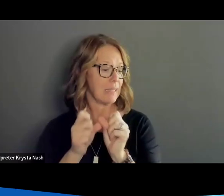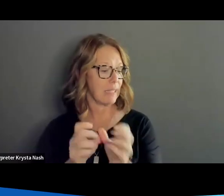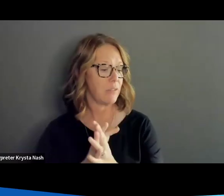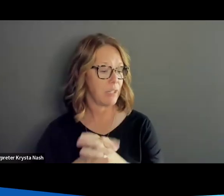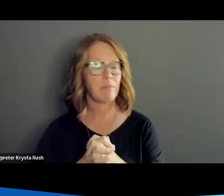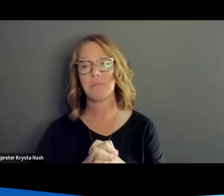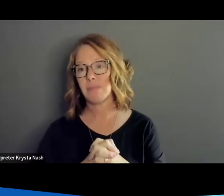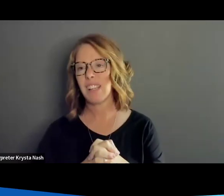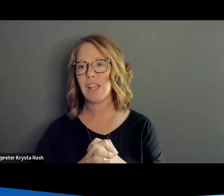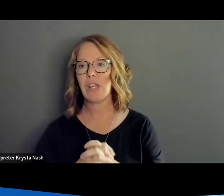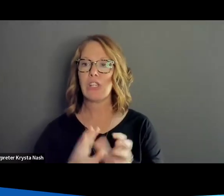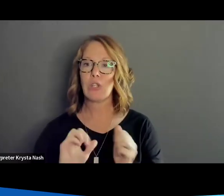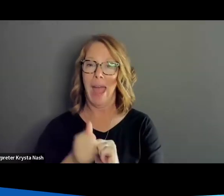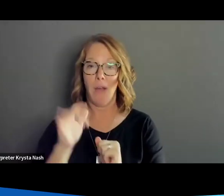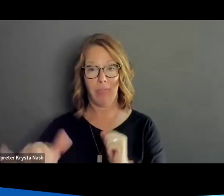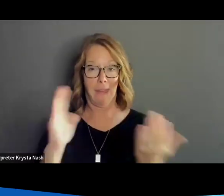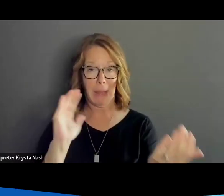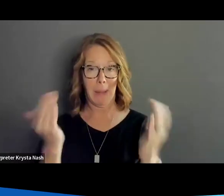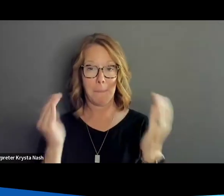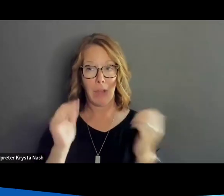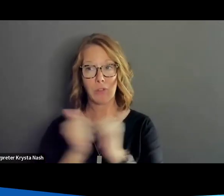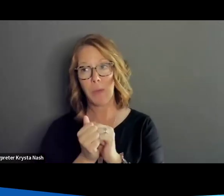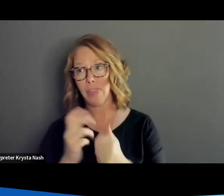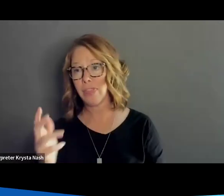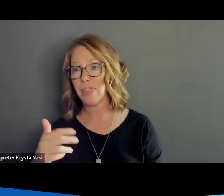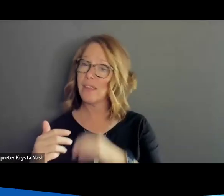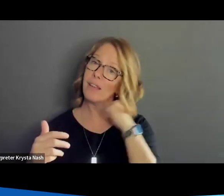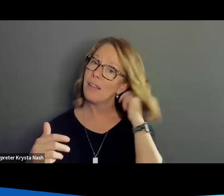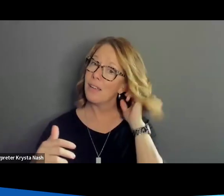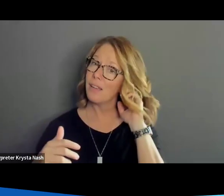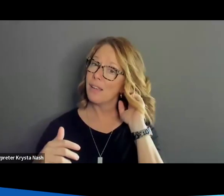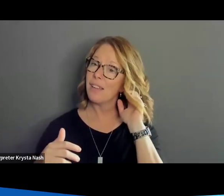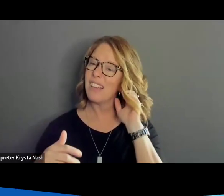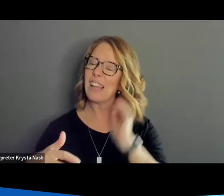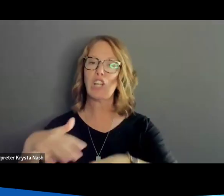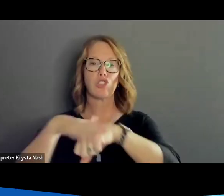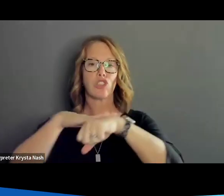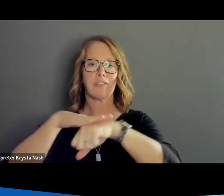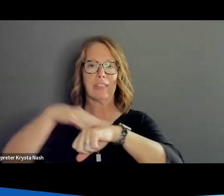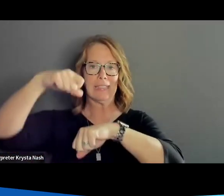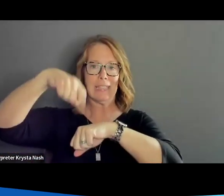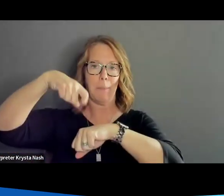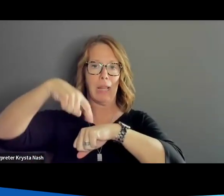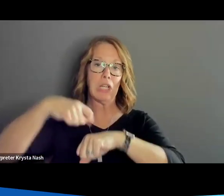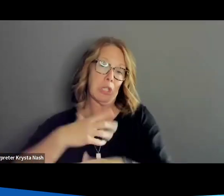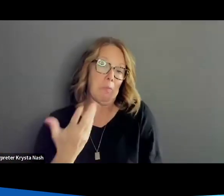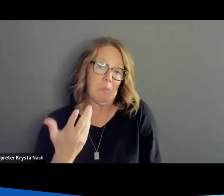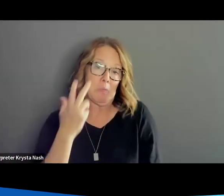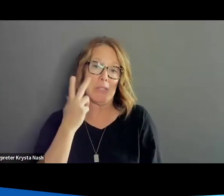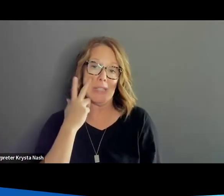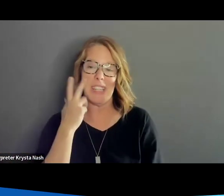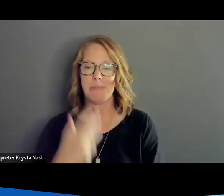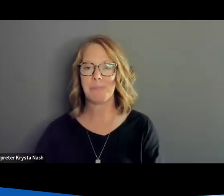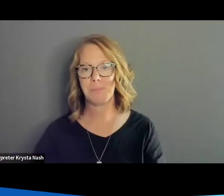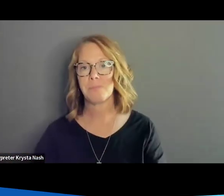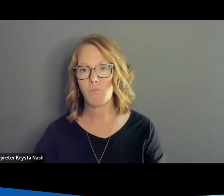So how this compares with the surface stimulation over the skin, we'll have to see and wait that